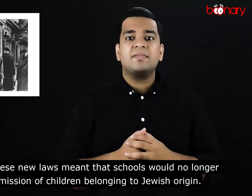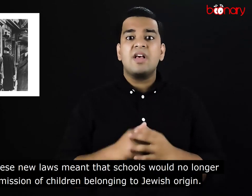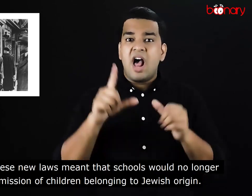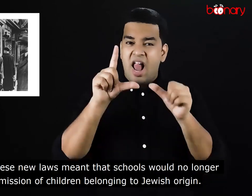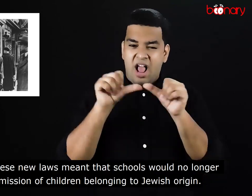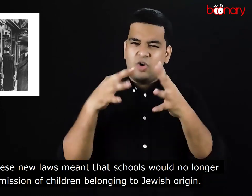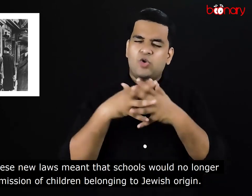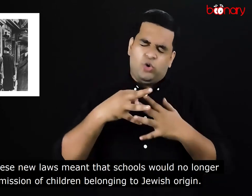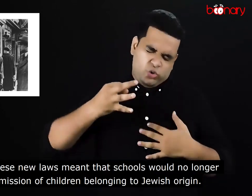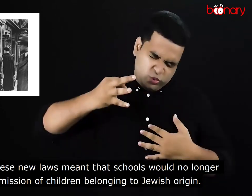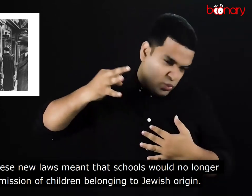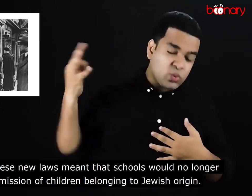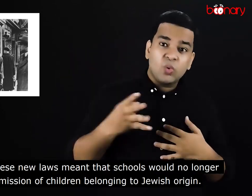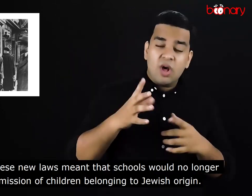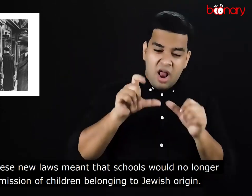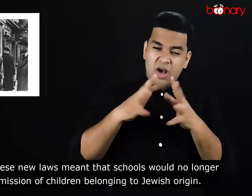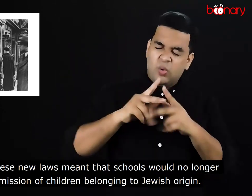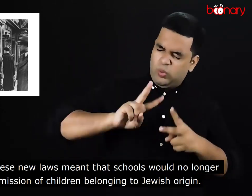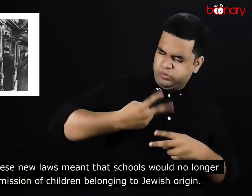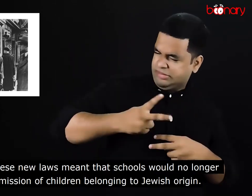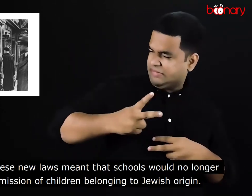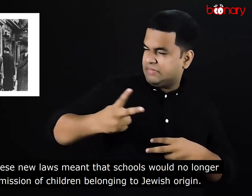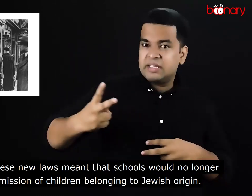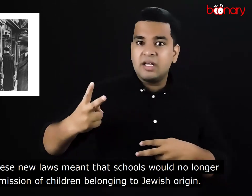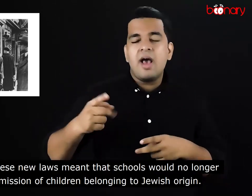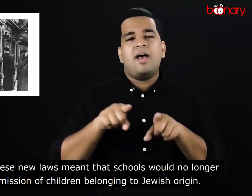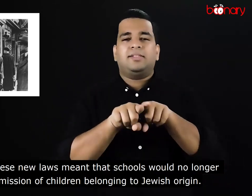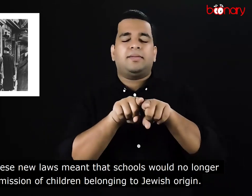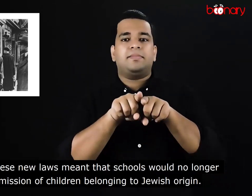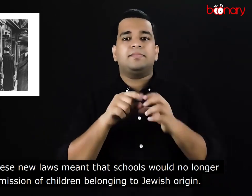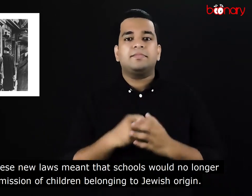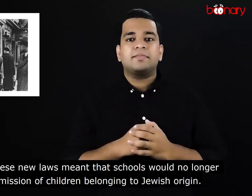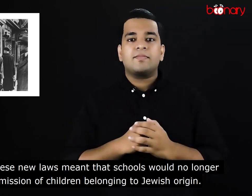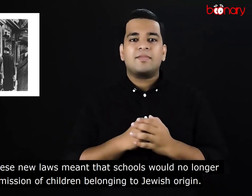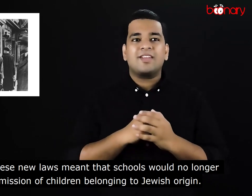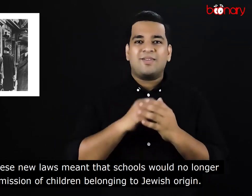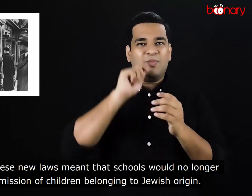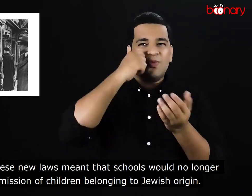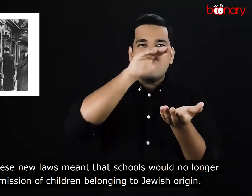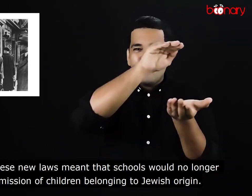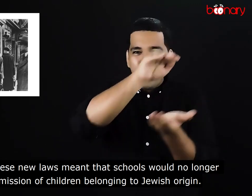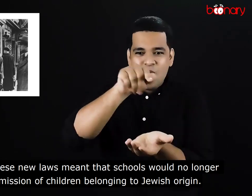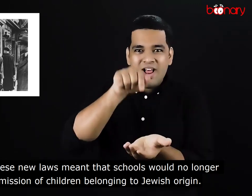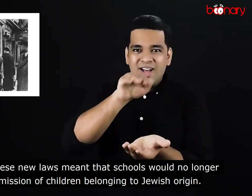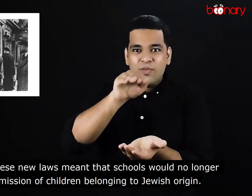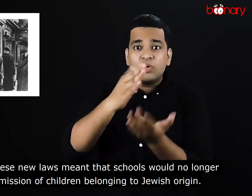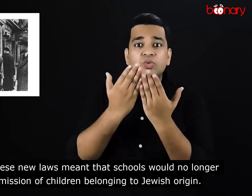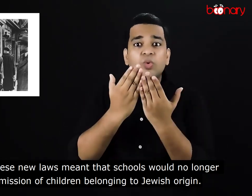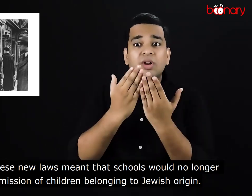Some of these new laws meant that schools would no longer take admission of